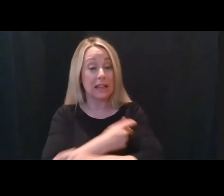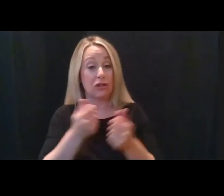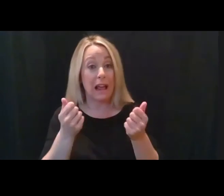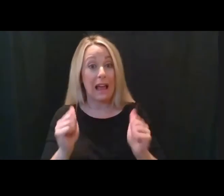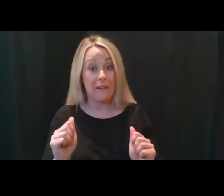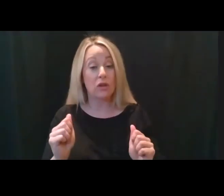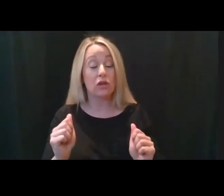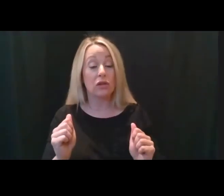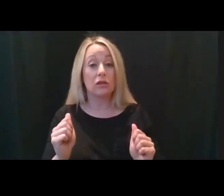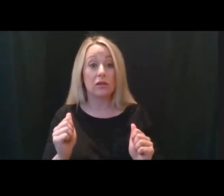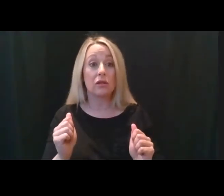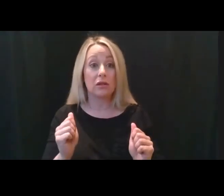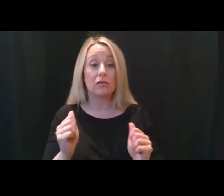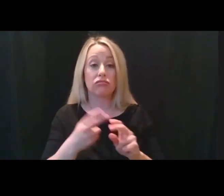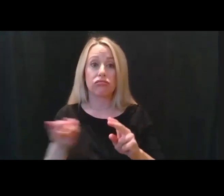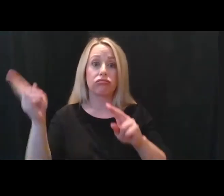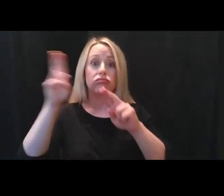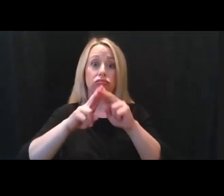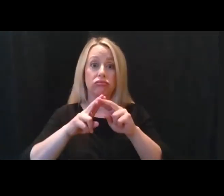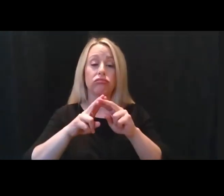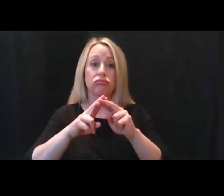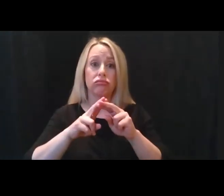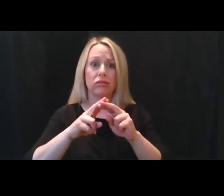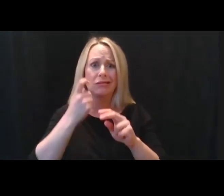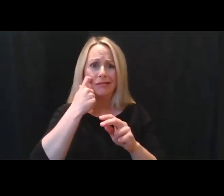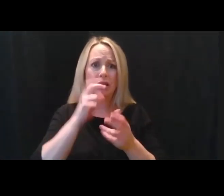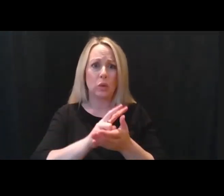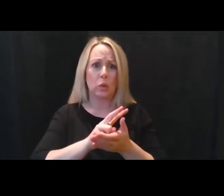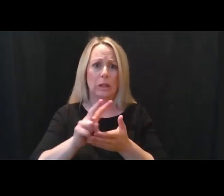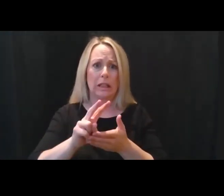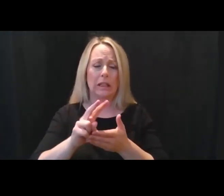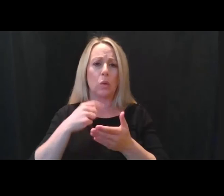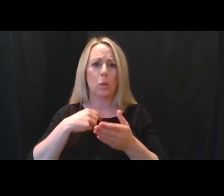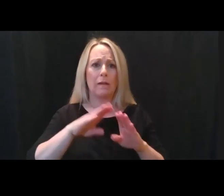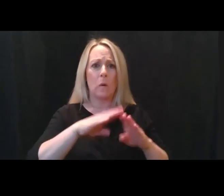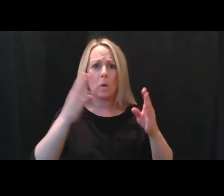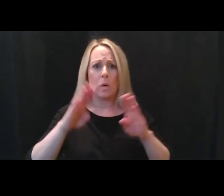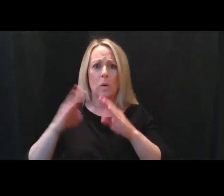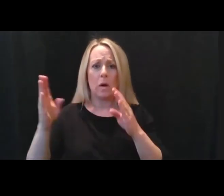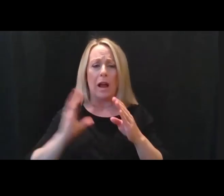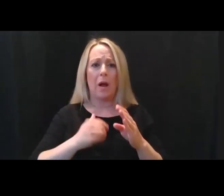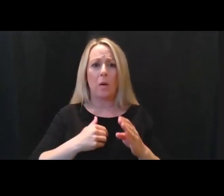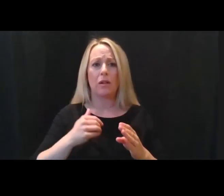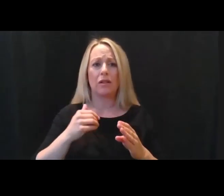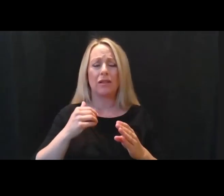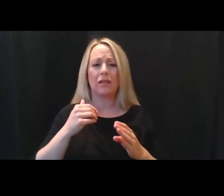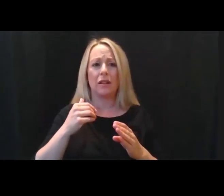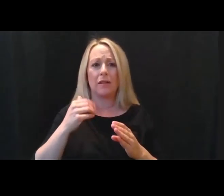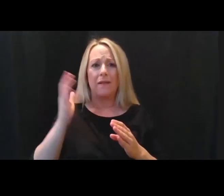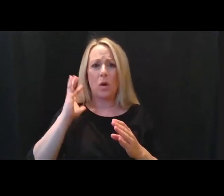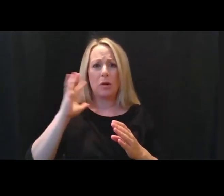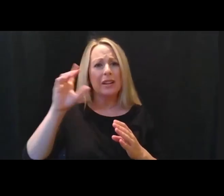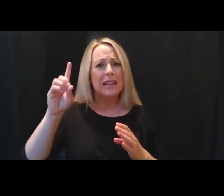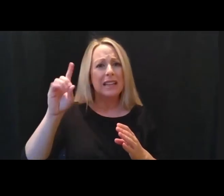have greatly increased this past 2 weeks as we've opened our former Dick's Sporting Goods on Elmore. This